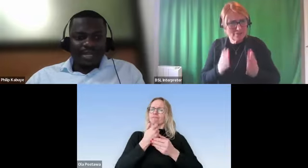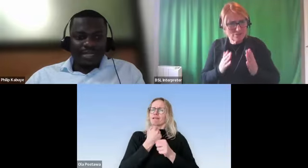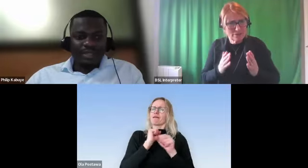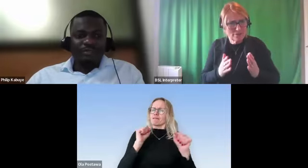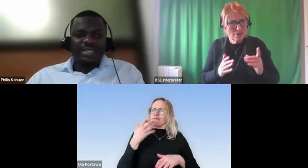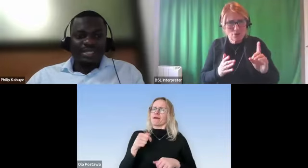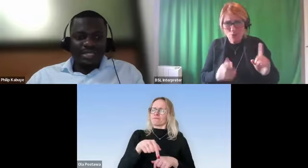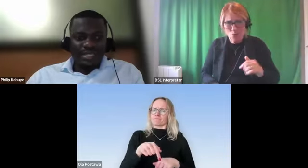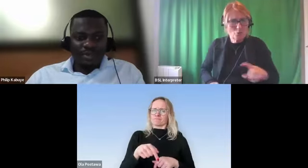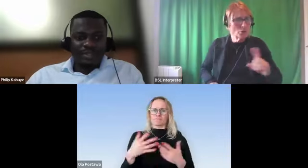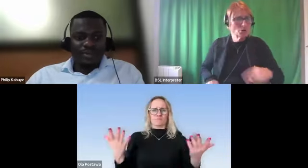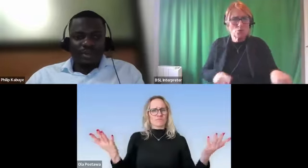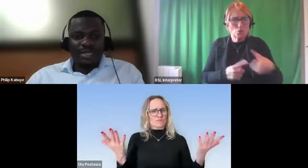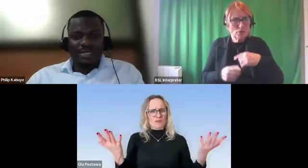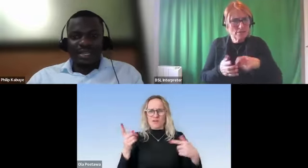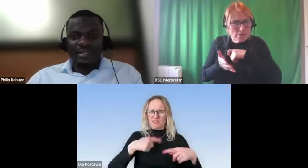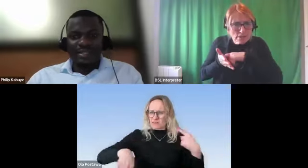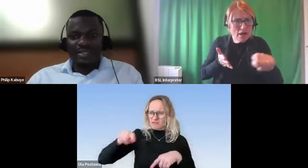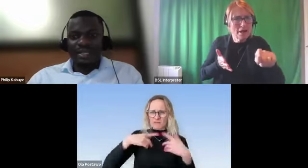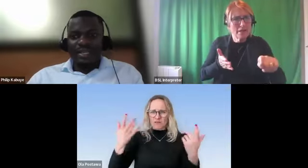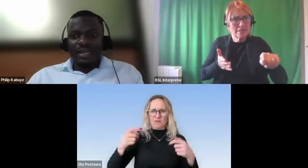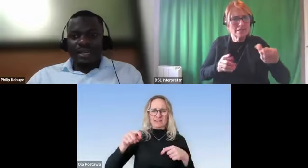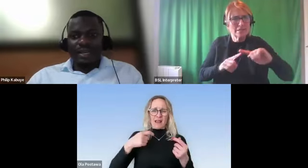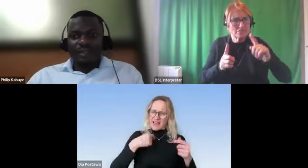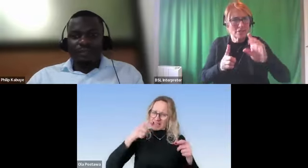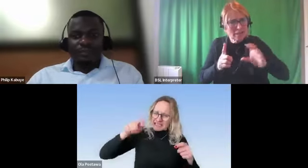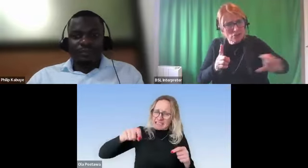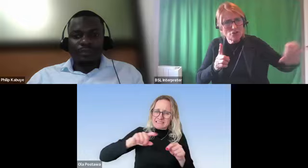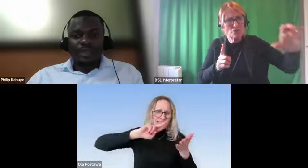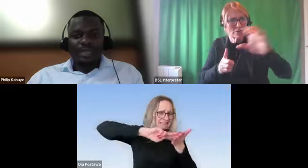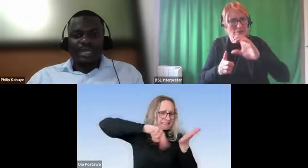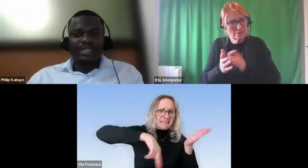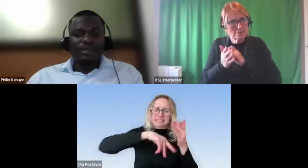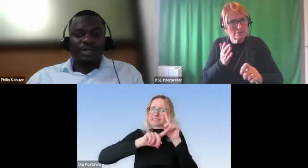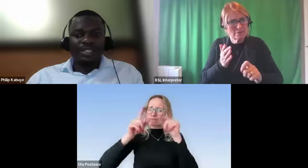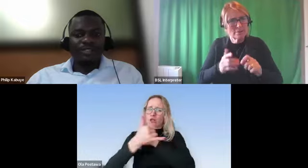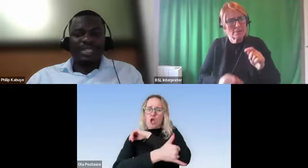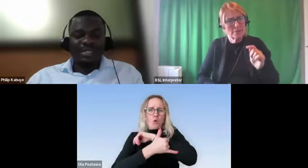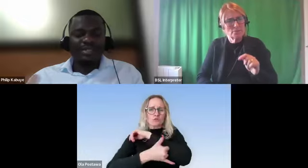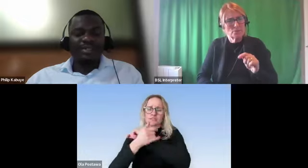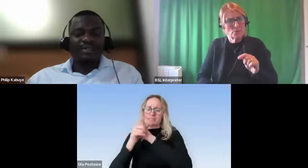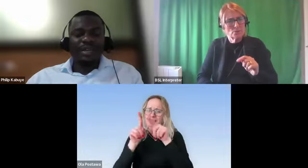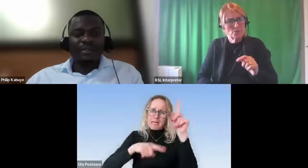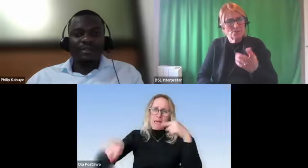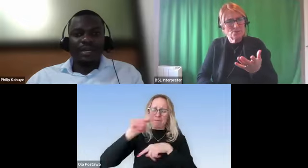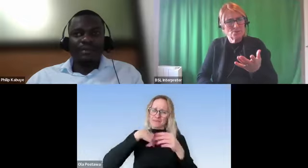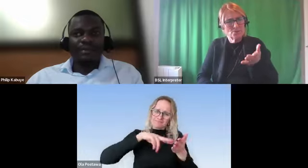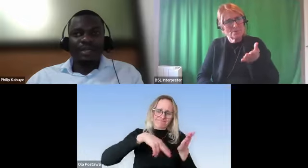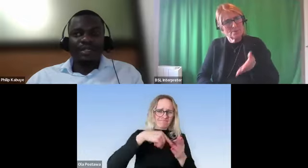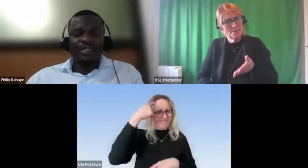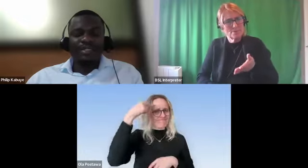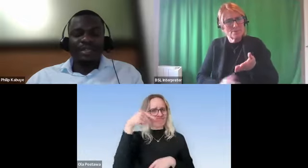we've agreed, what we've been signatories to as countries that are signatories to these